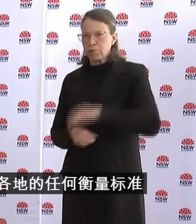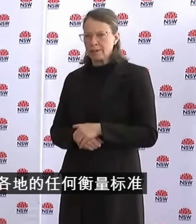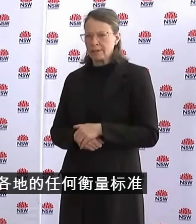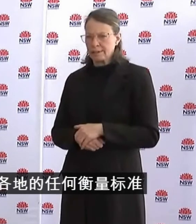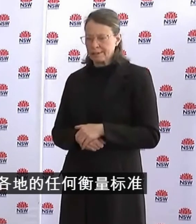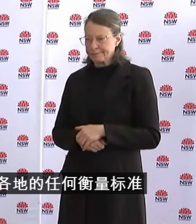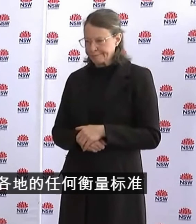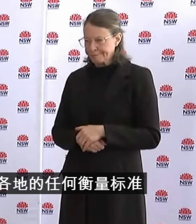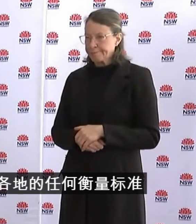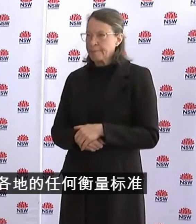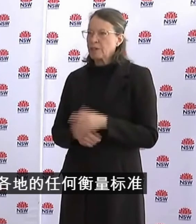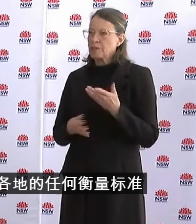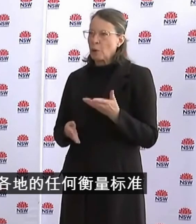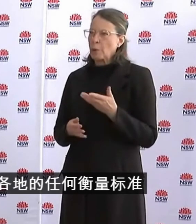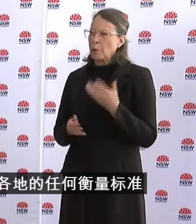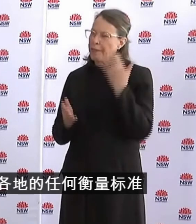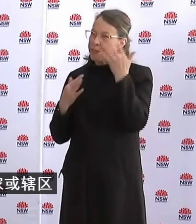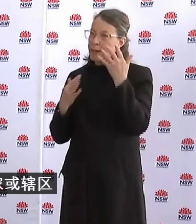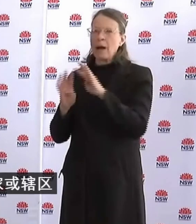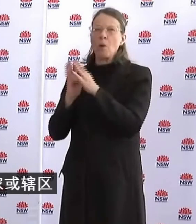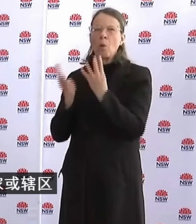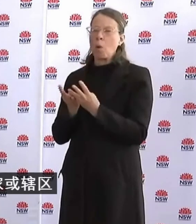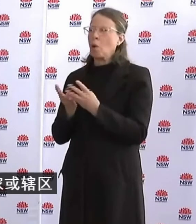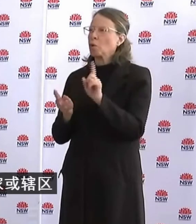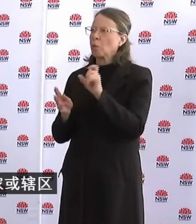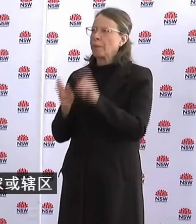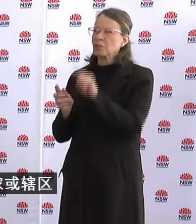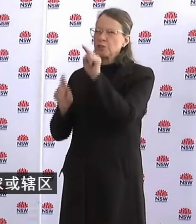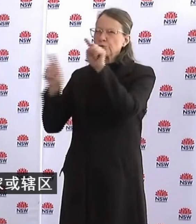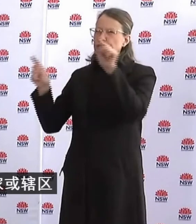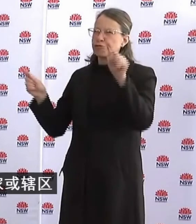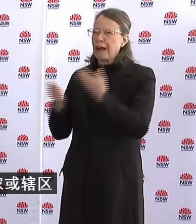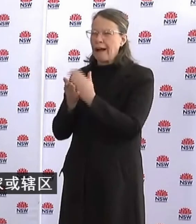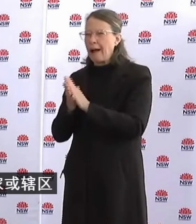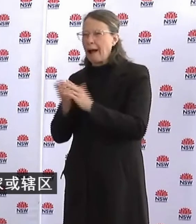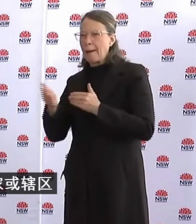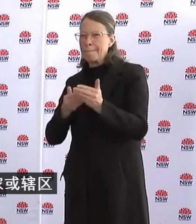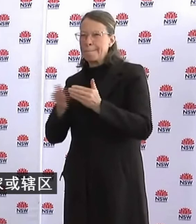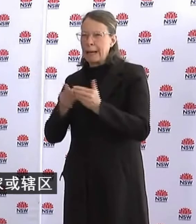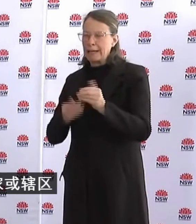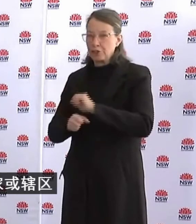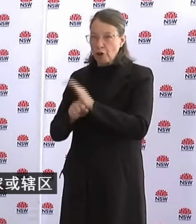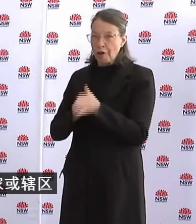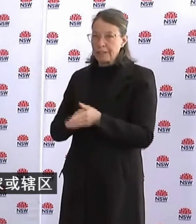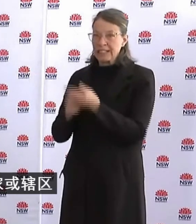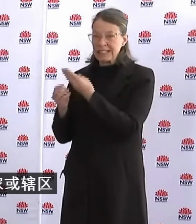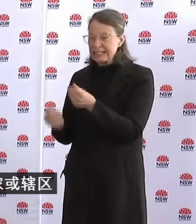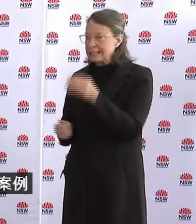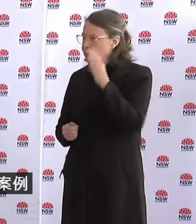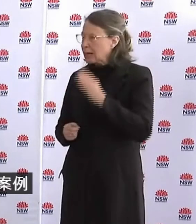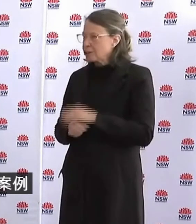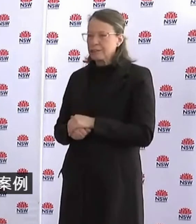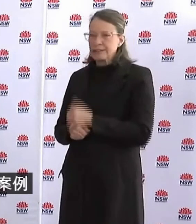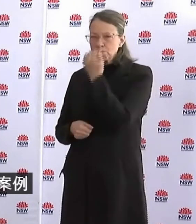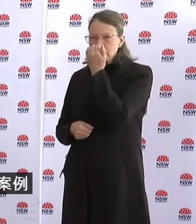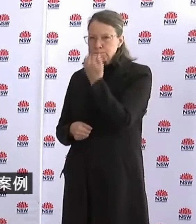going up. No, but if you look at any measure across the world, we have countries or jurisdictions with smaller populations than ours